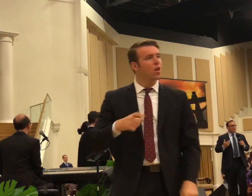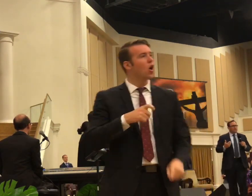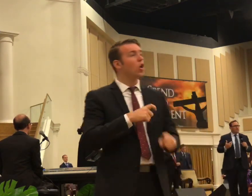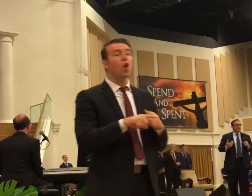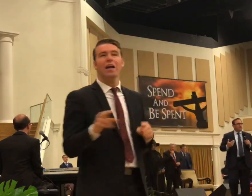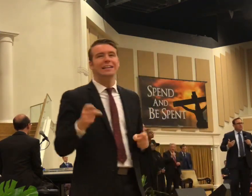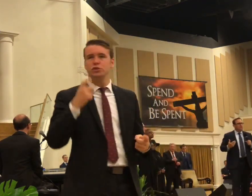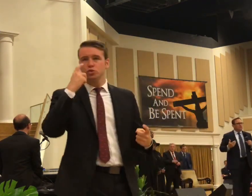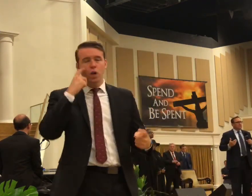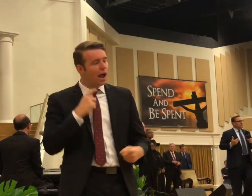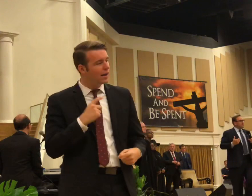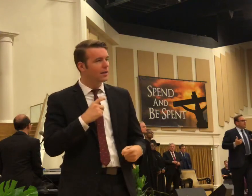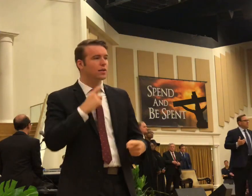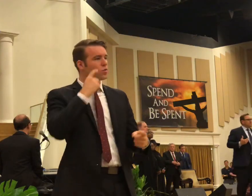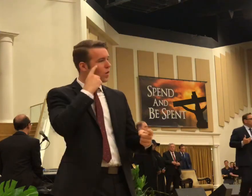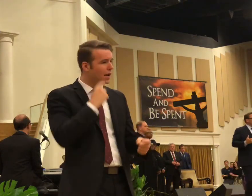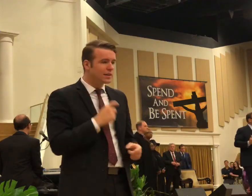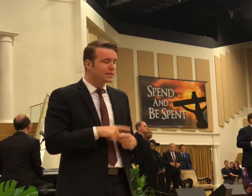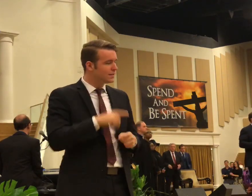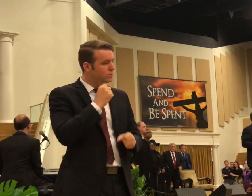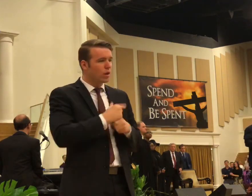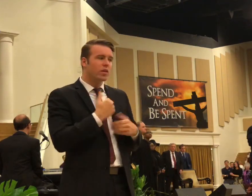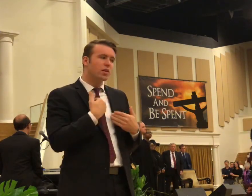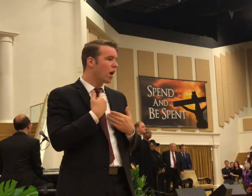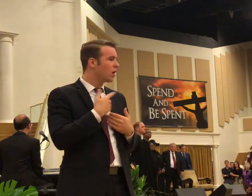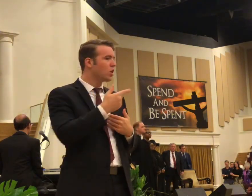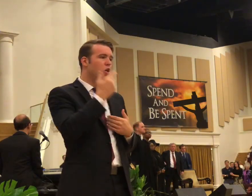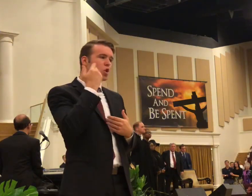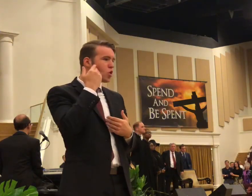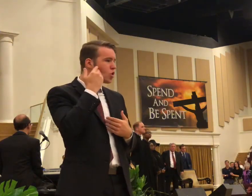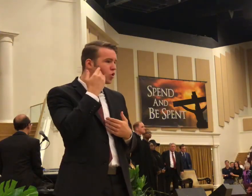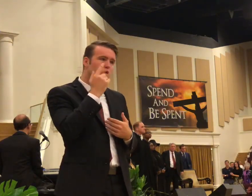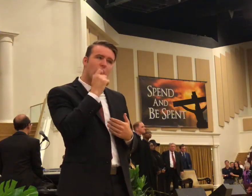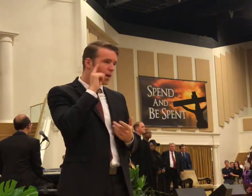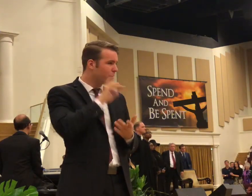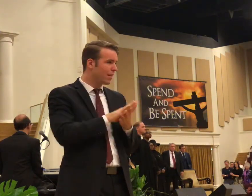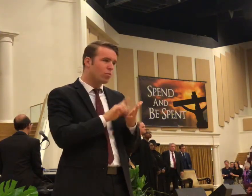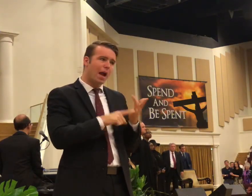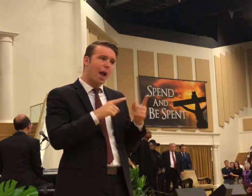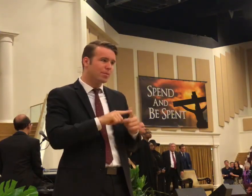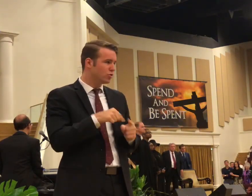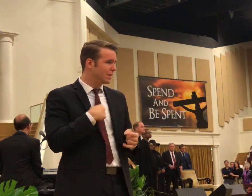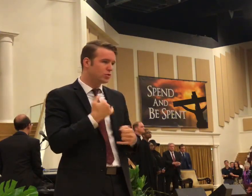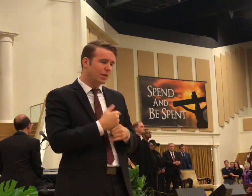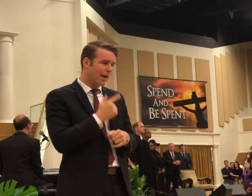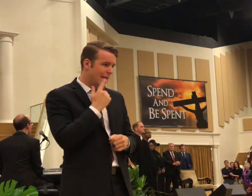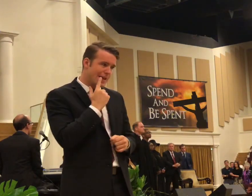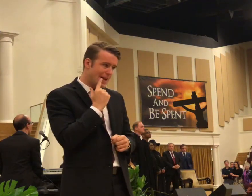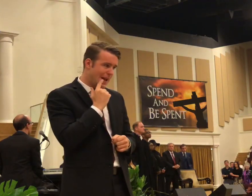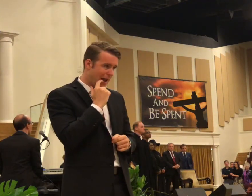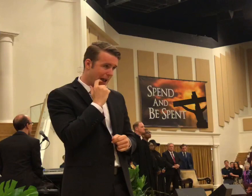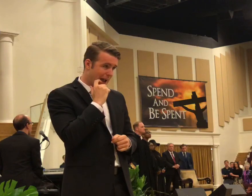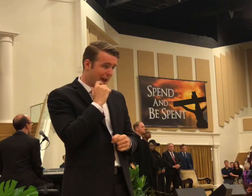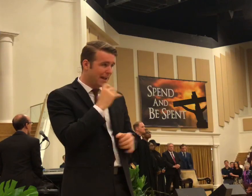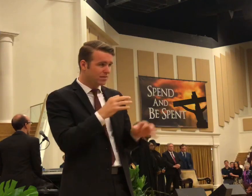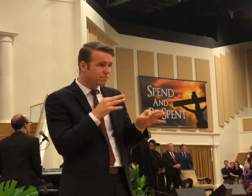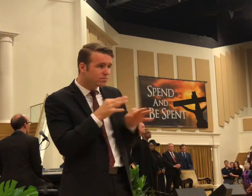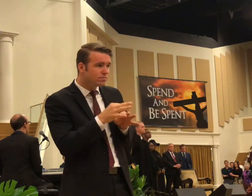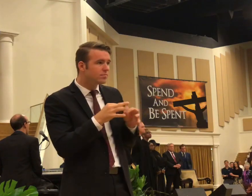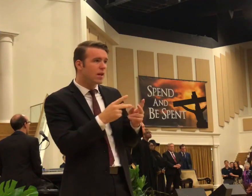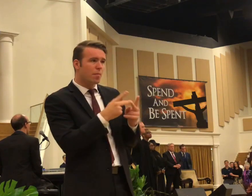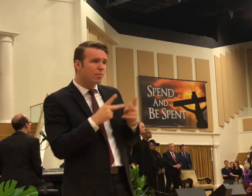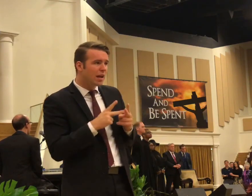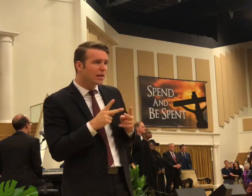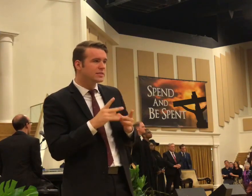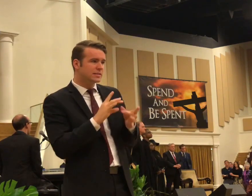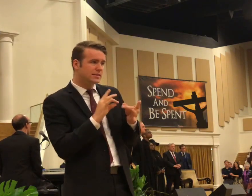other end. He said, "Brother, you're not going to know what, you're not going to believe what happened to me today." He described the place where he was at.